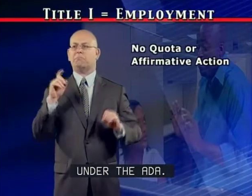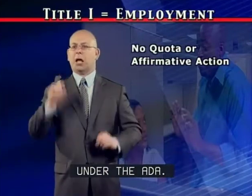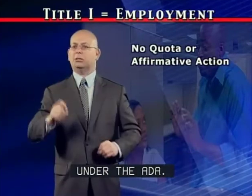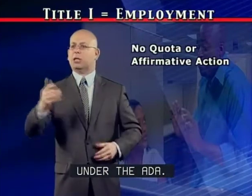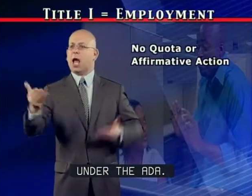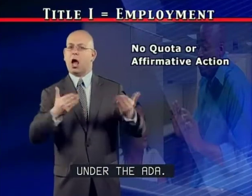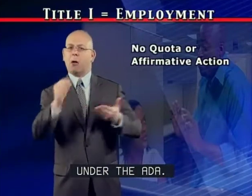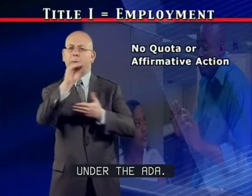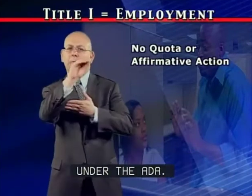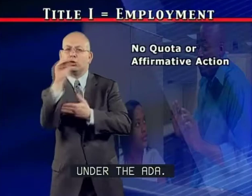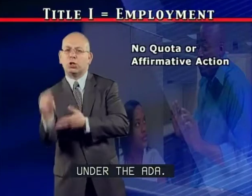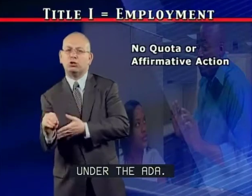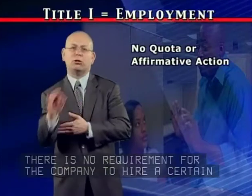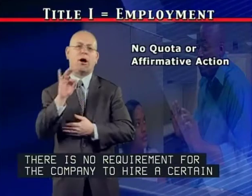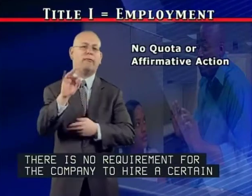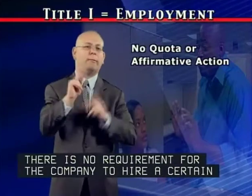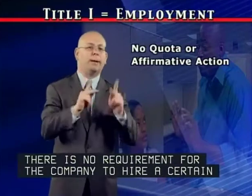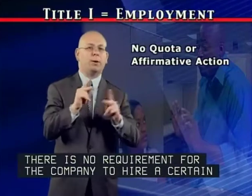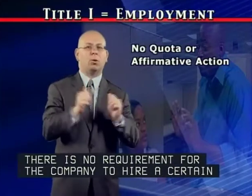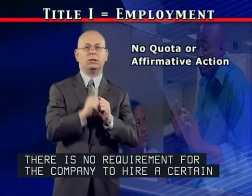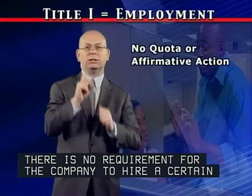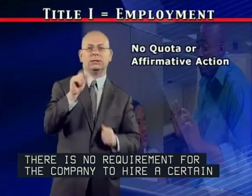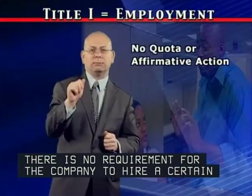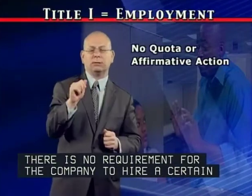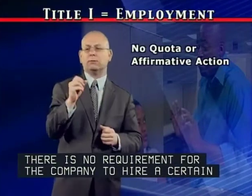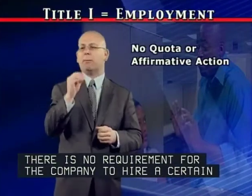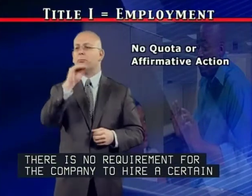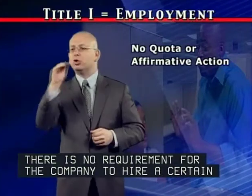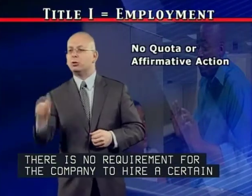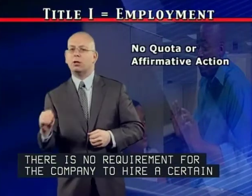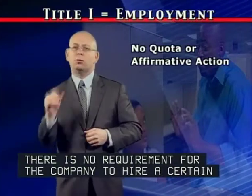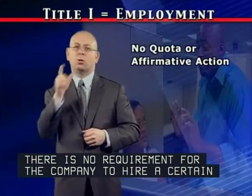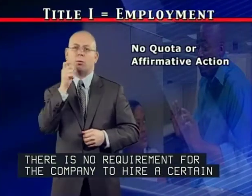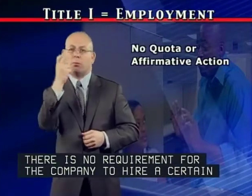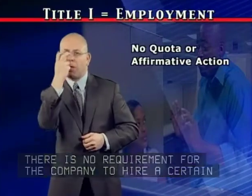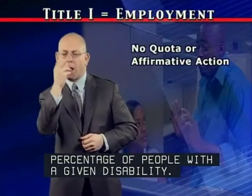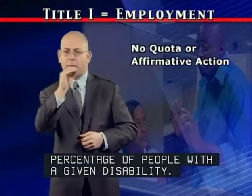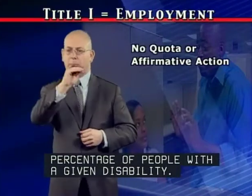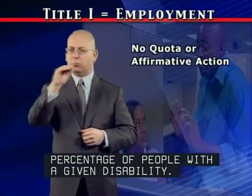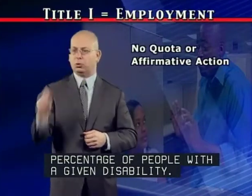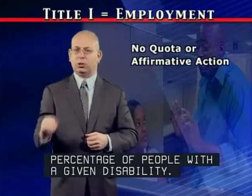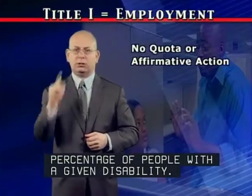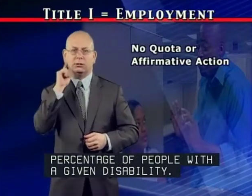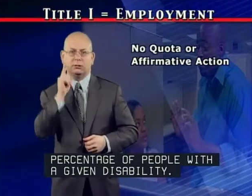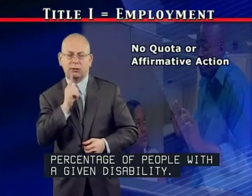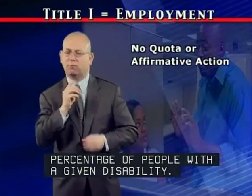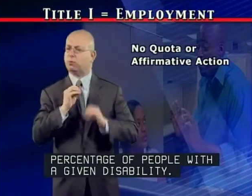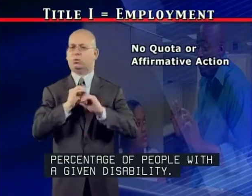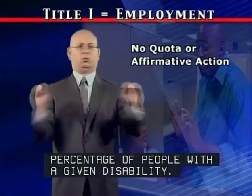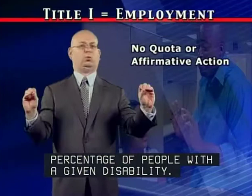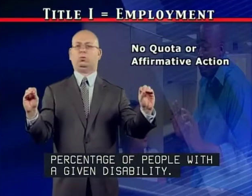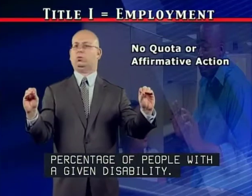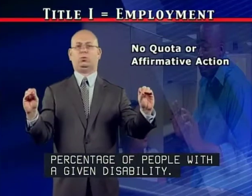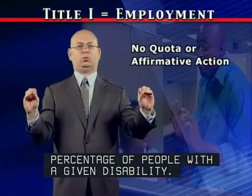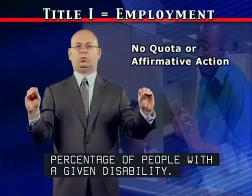under the ADA. There is no requirement for the company to hire a certain percentage of people with a given